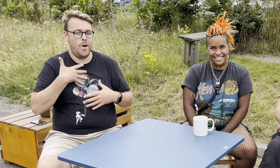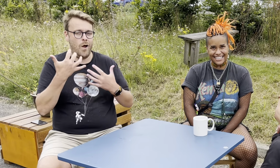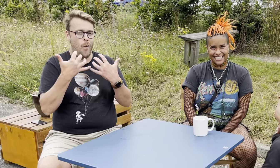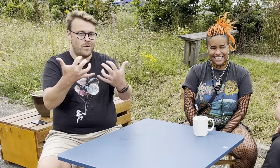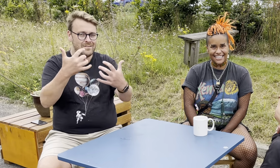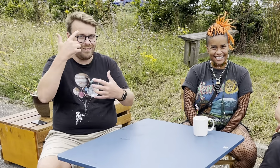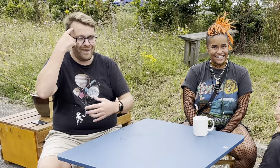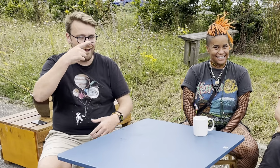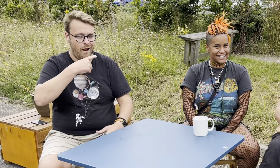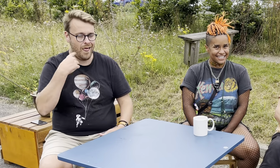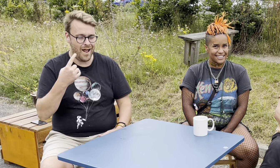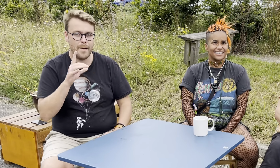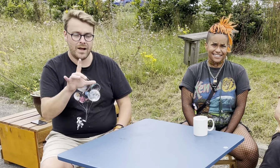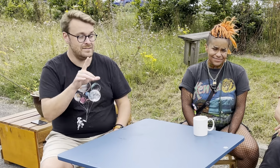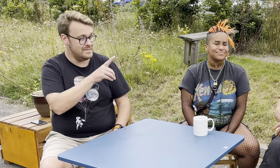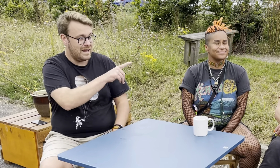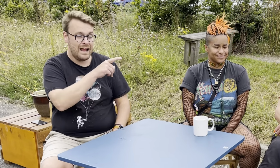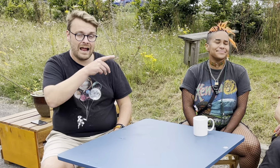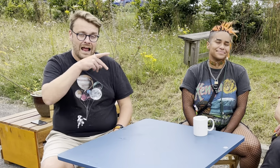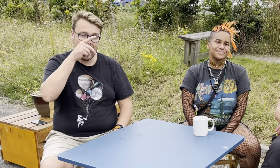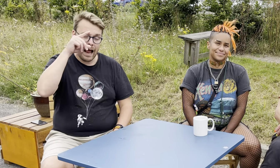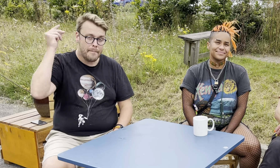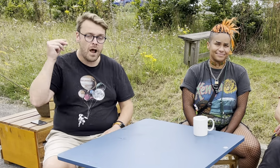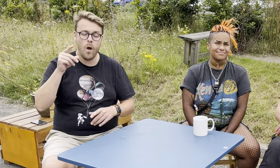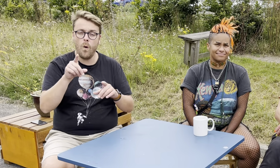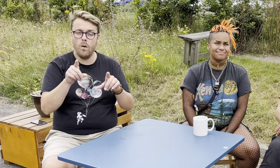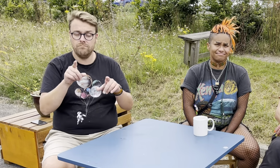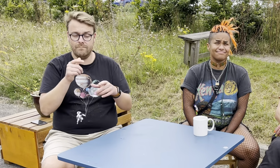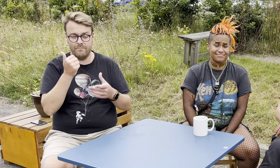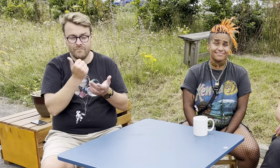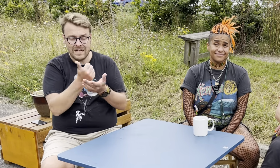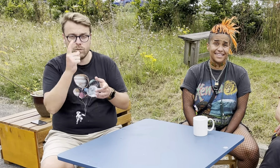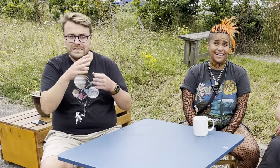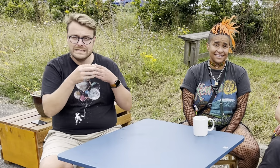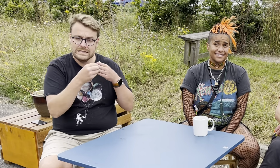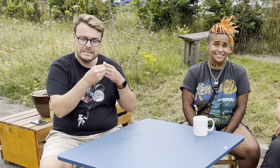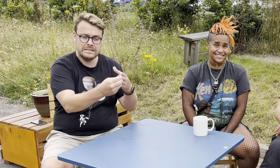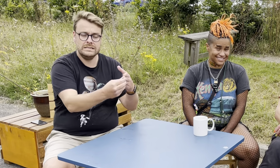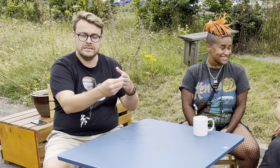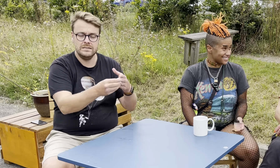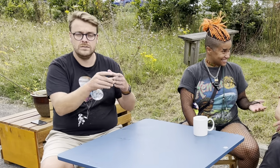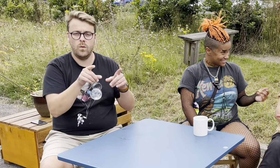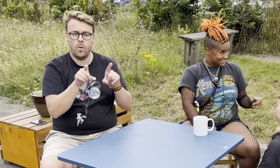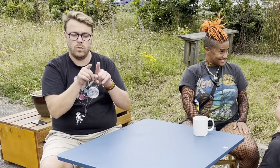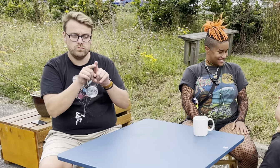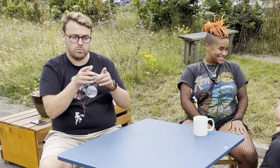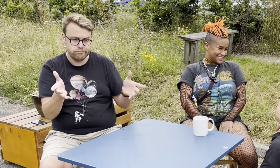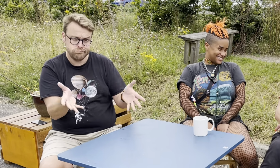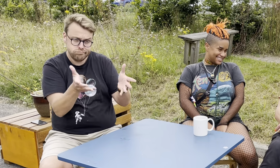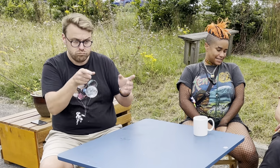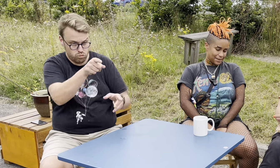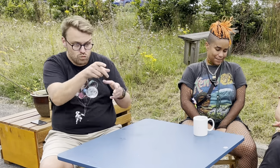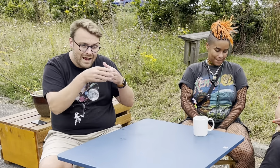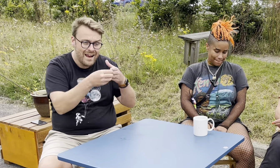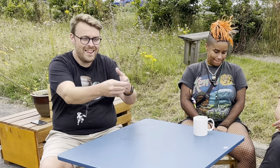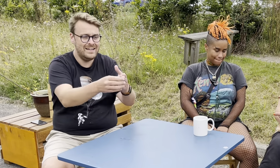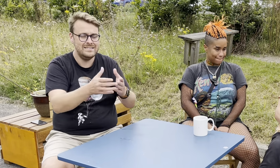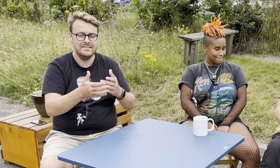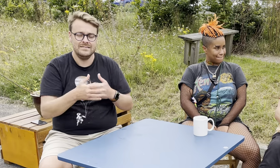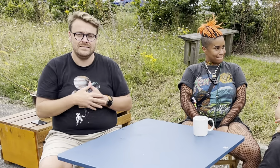Emma's so good at guiding whilst also empowering everyone else to lead in the room. Yeah. I'm sorry, you were going to say Thank you. Well, no, I was just going to say, like, you know, people are watching that, and it is